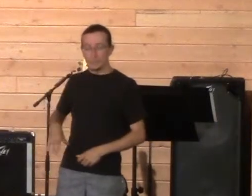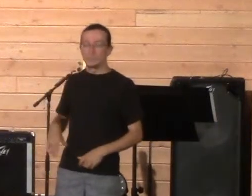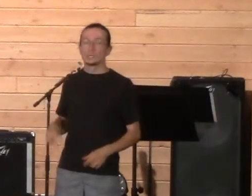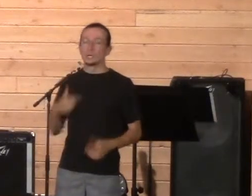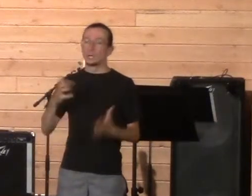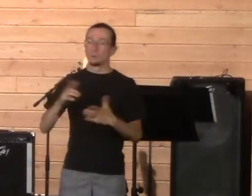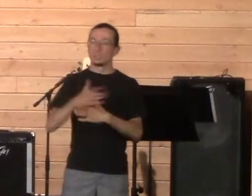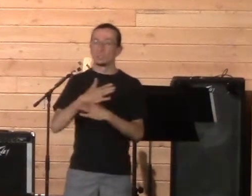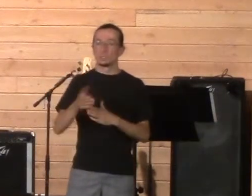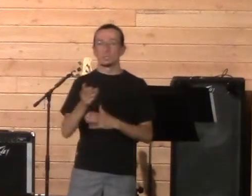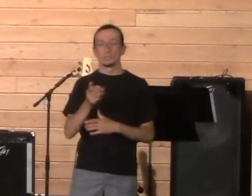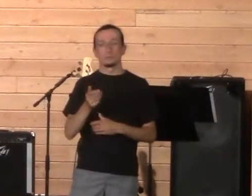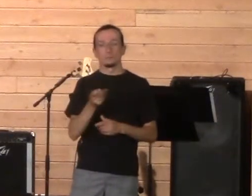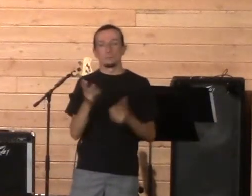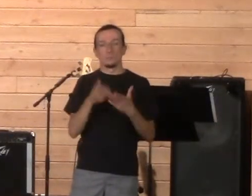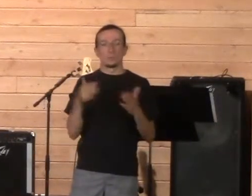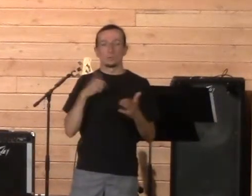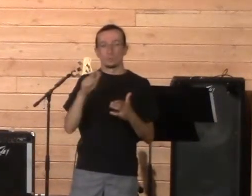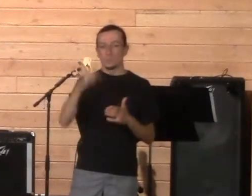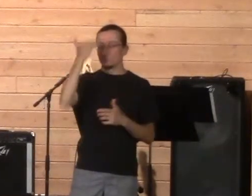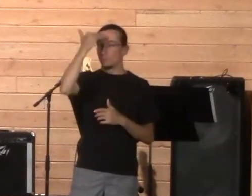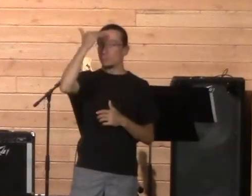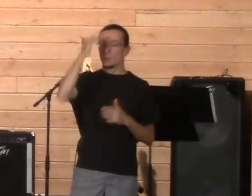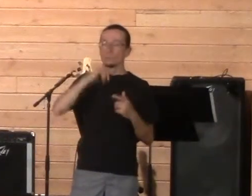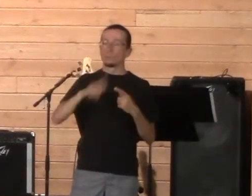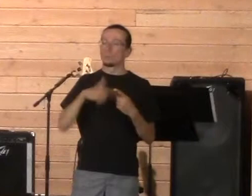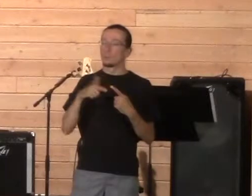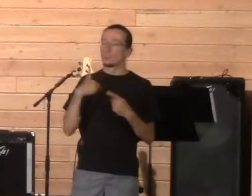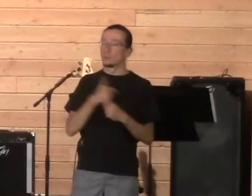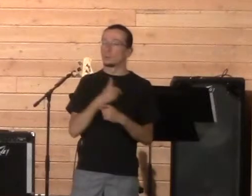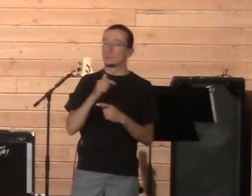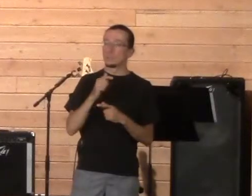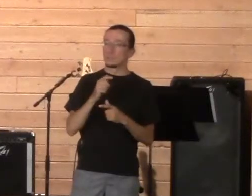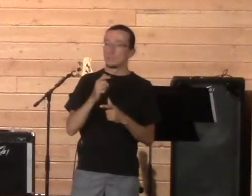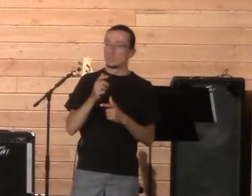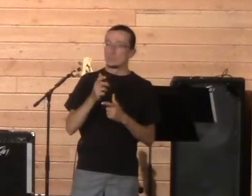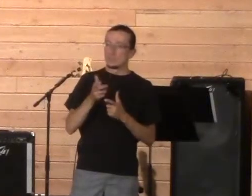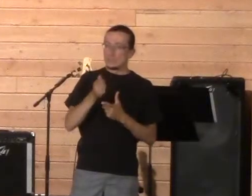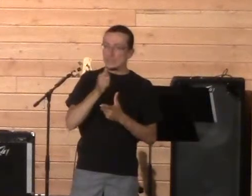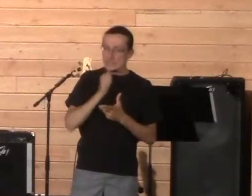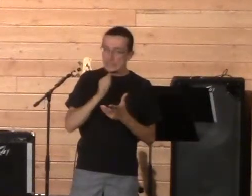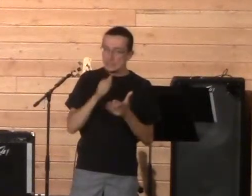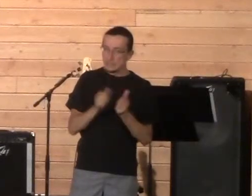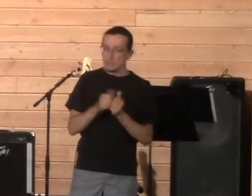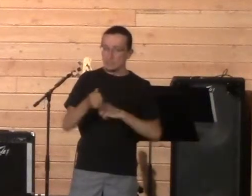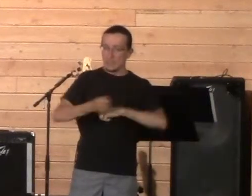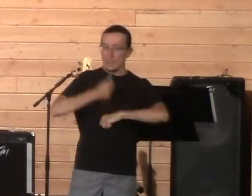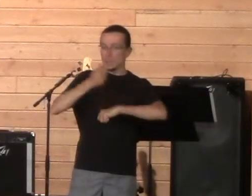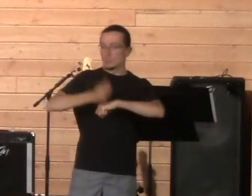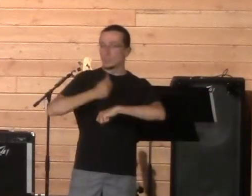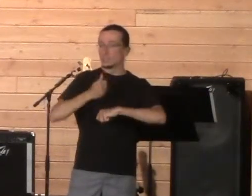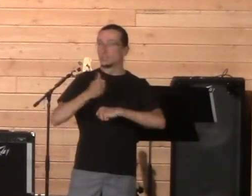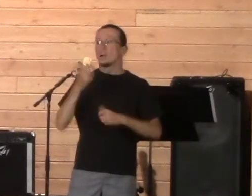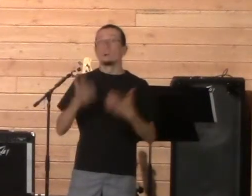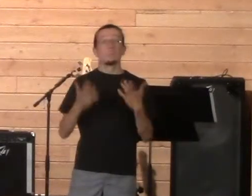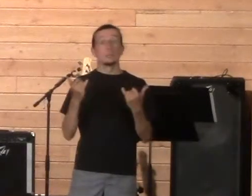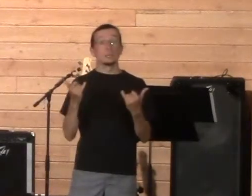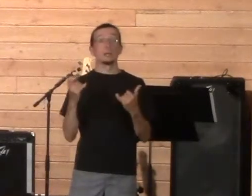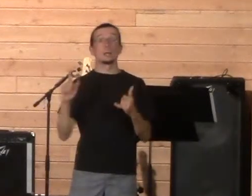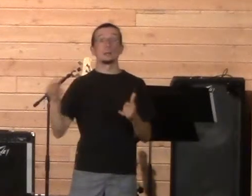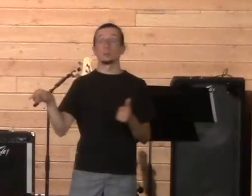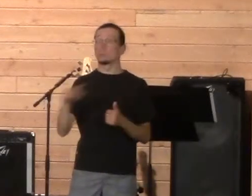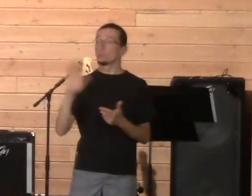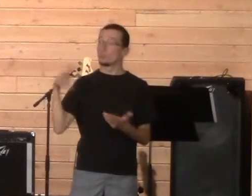we have to be aware of when dealing with accusations. And I don't know, you may have come here today and you're free of any kind of